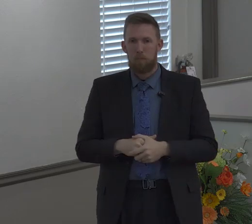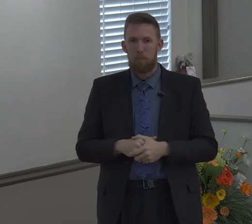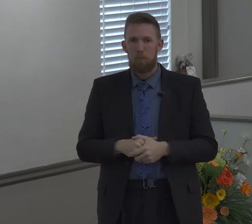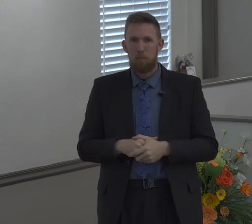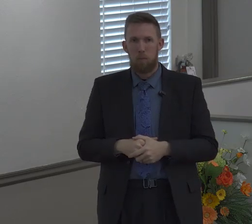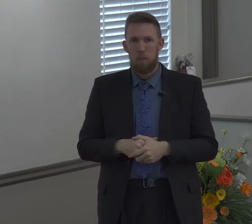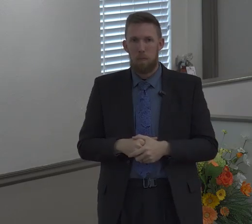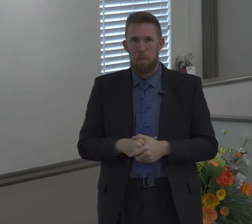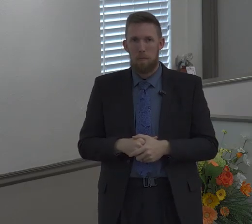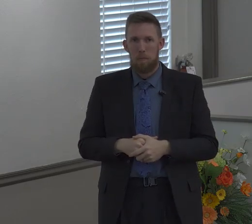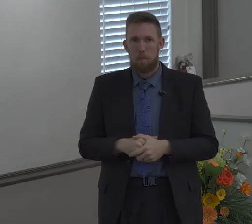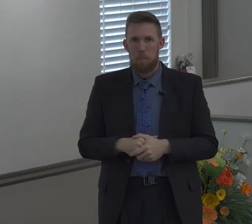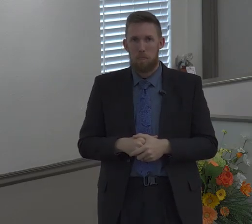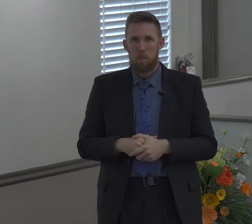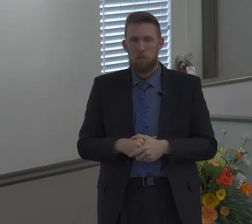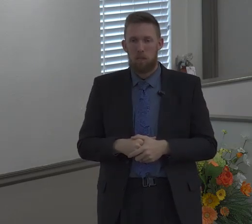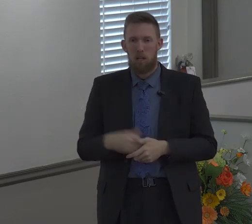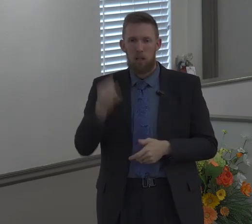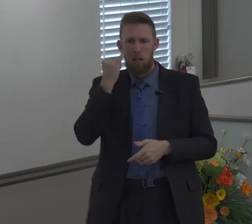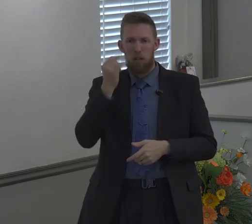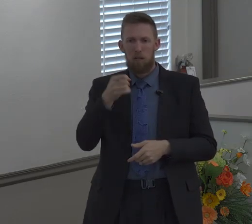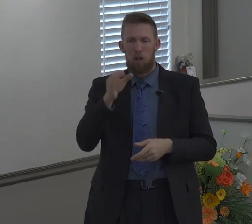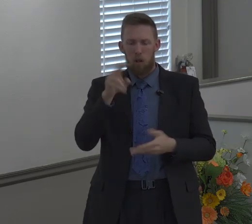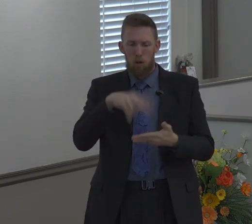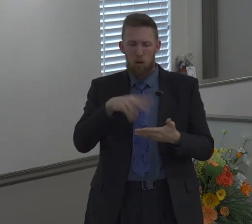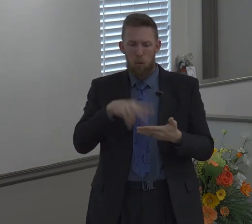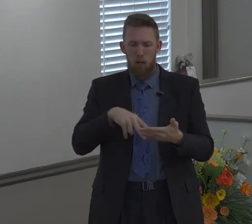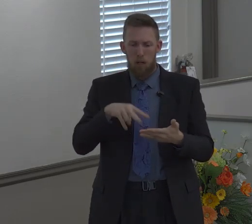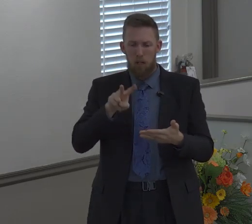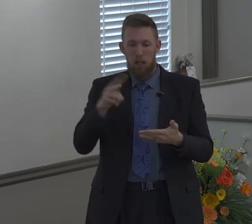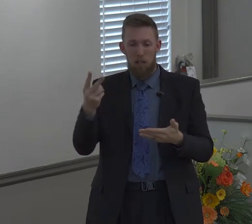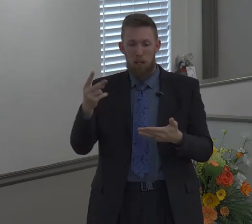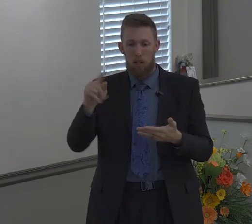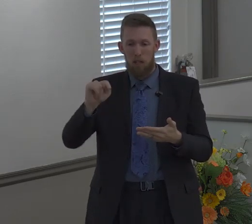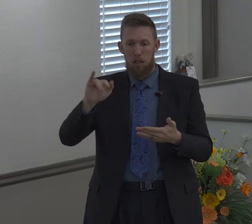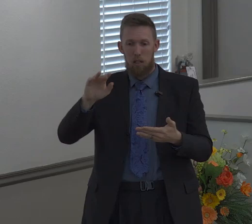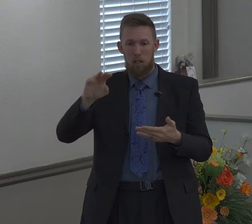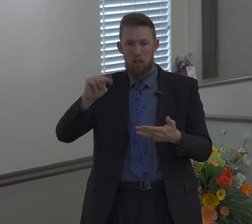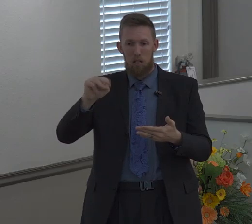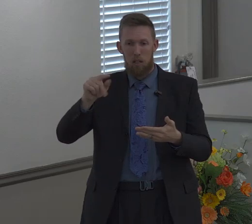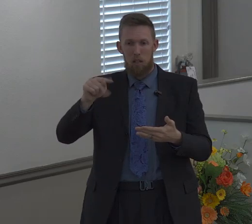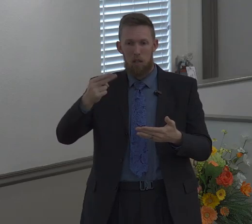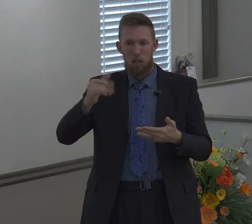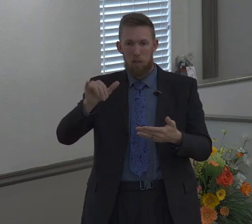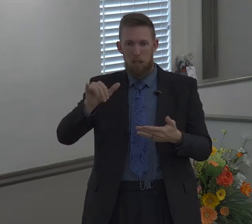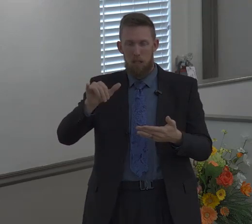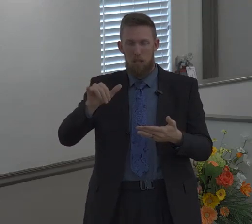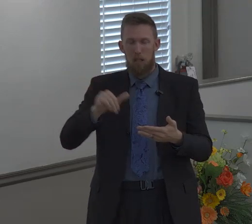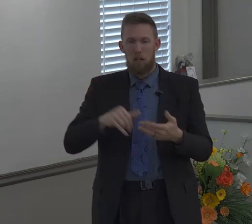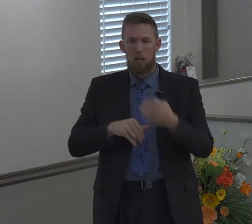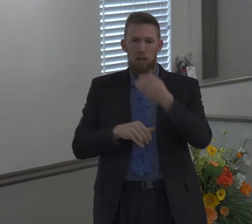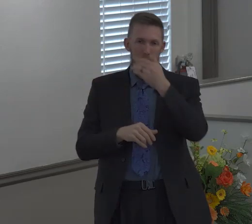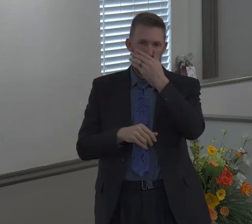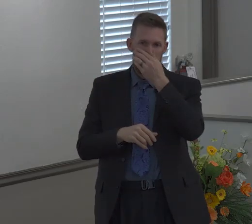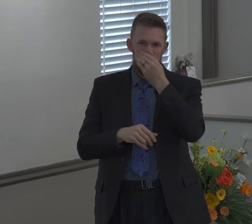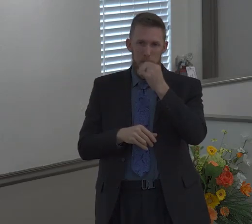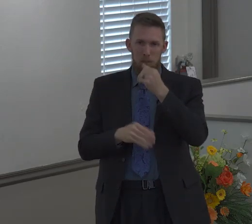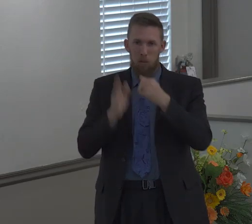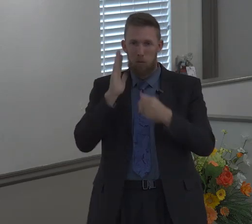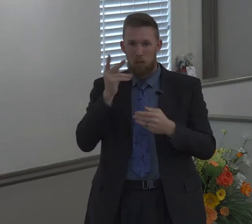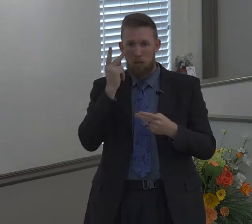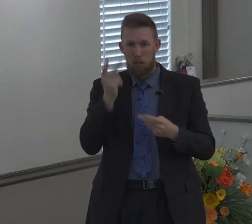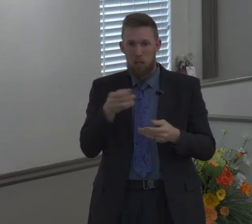the menu of things from 2 Timothy chapter 3, verse 1 to about 5 or